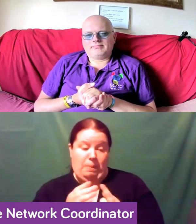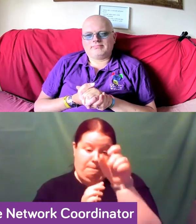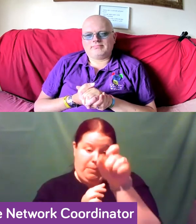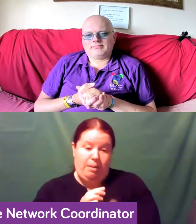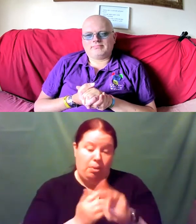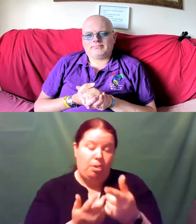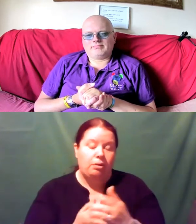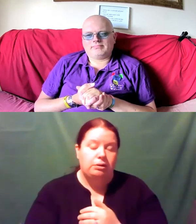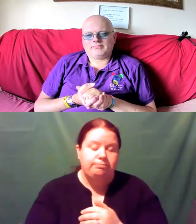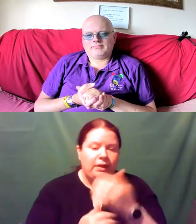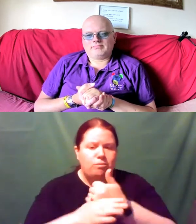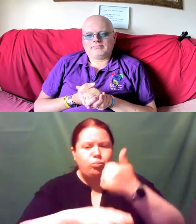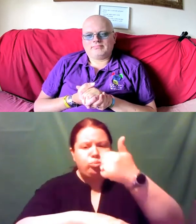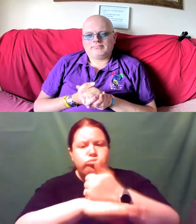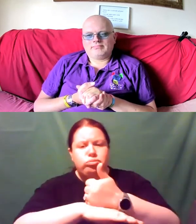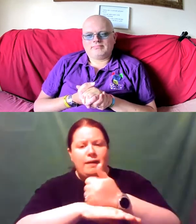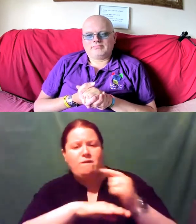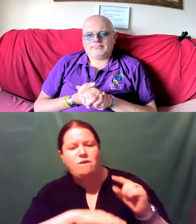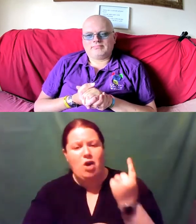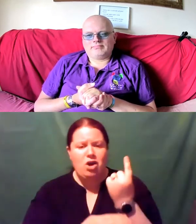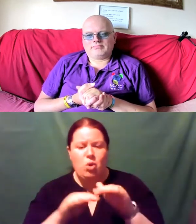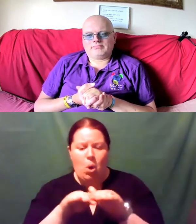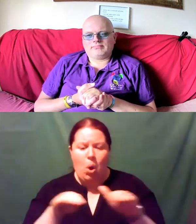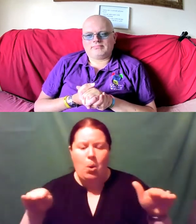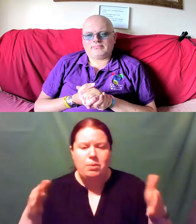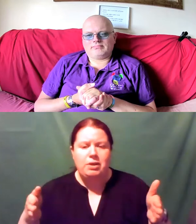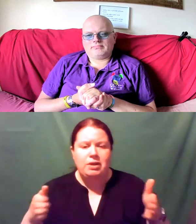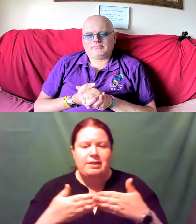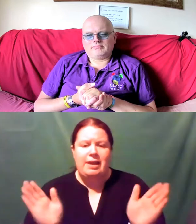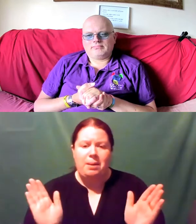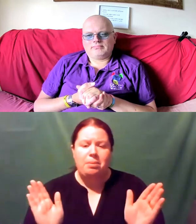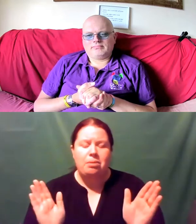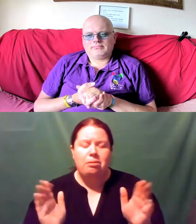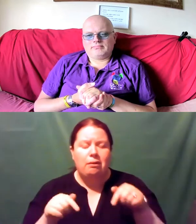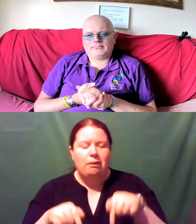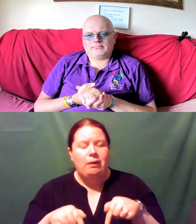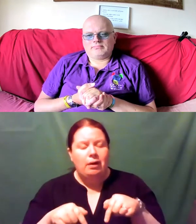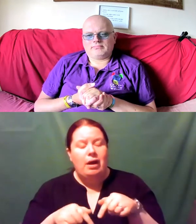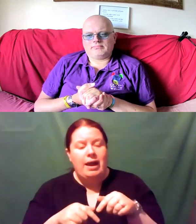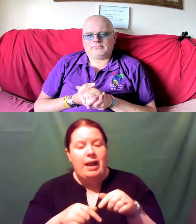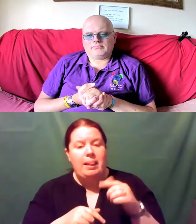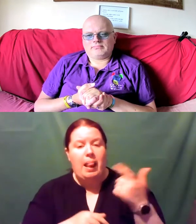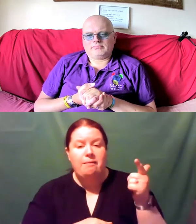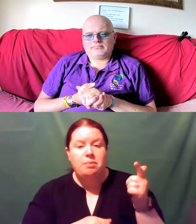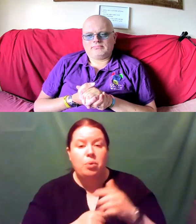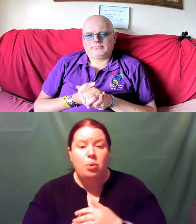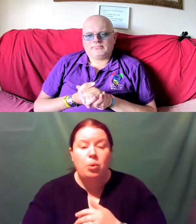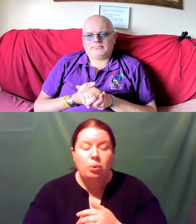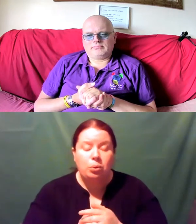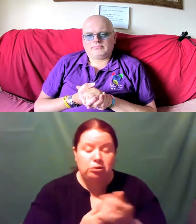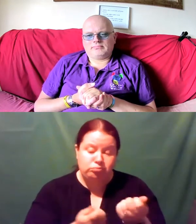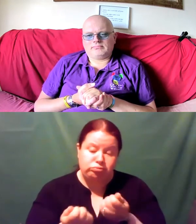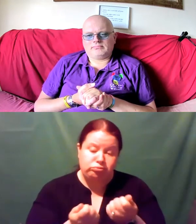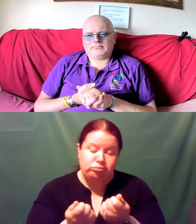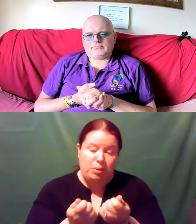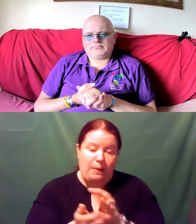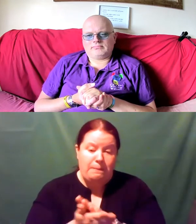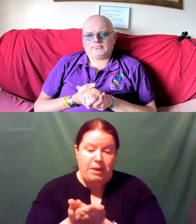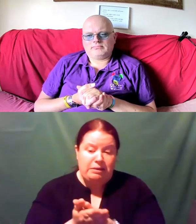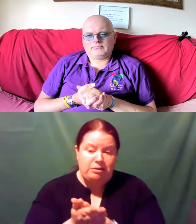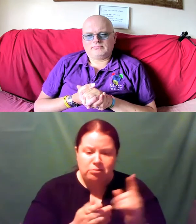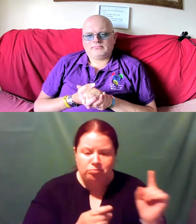And being a founder member of the first Open Table community in Liverpool, and ultimately now the person leading the network, has thrust Kieran into some